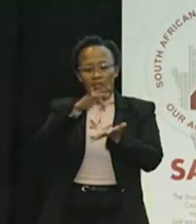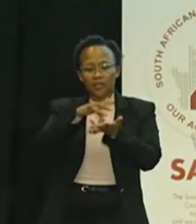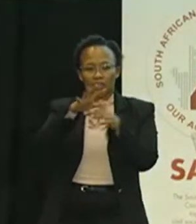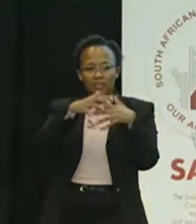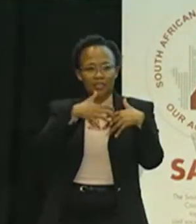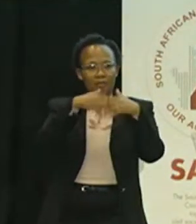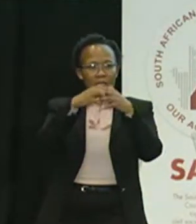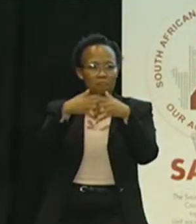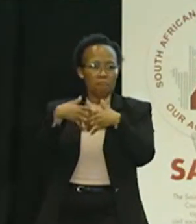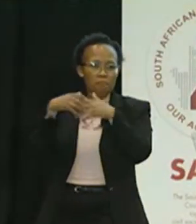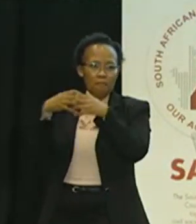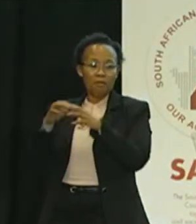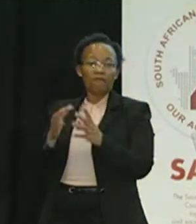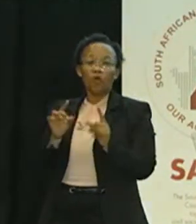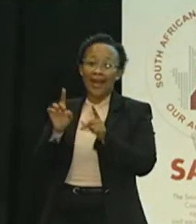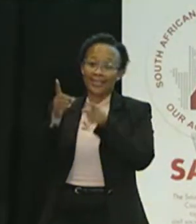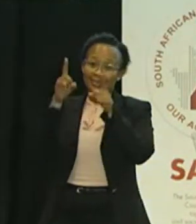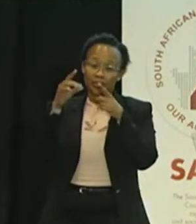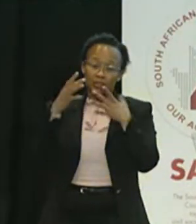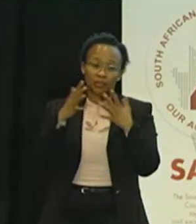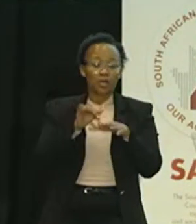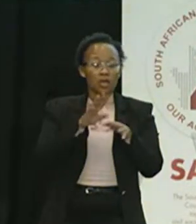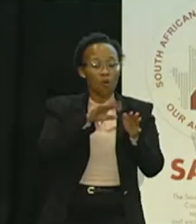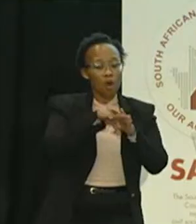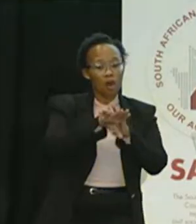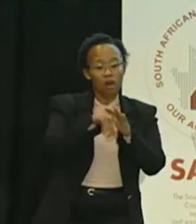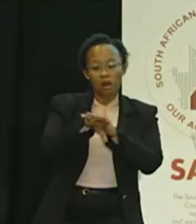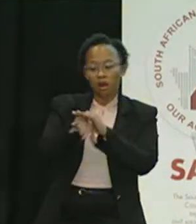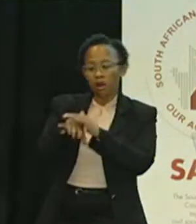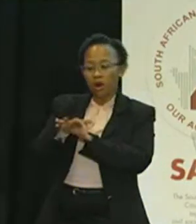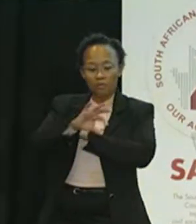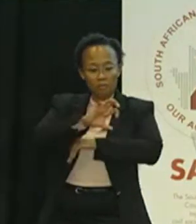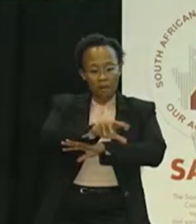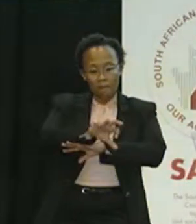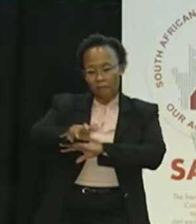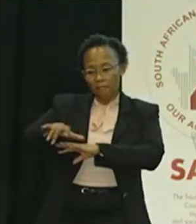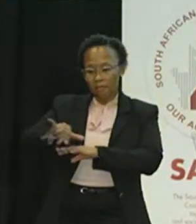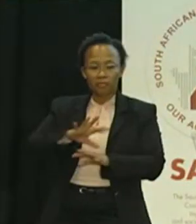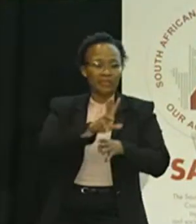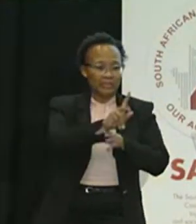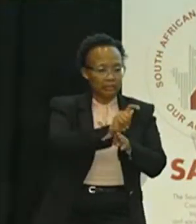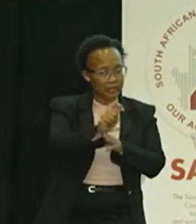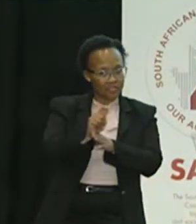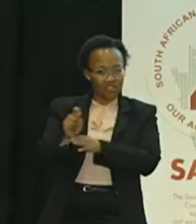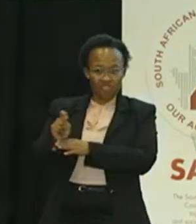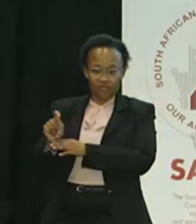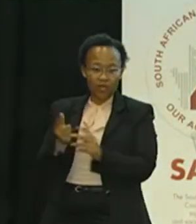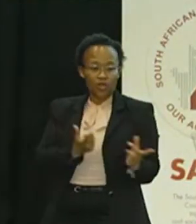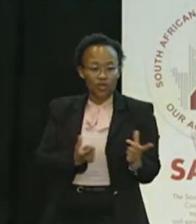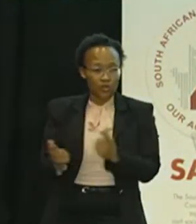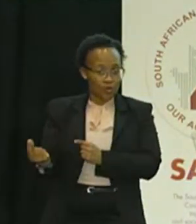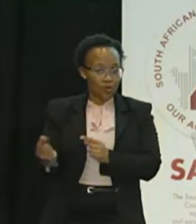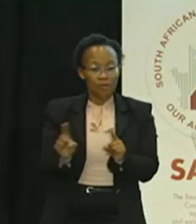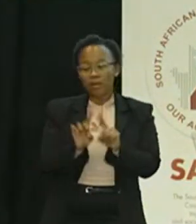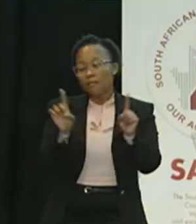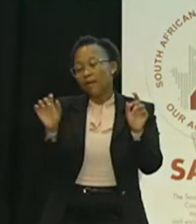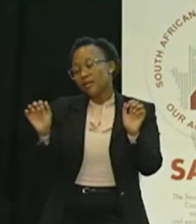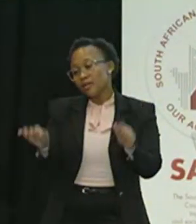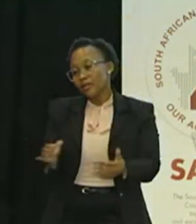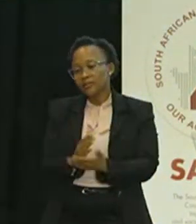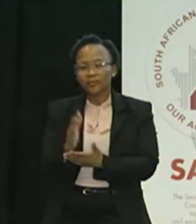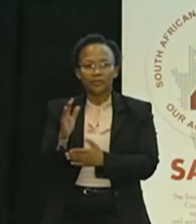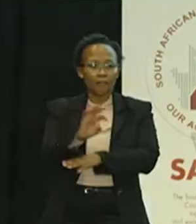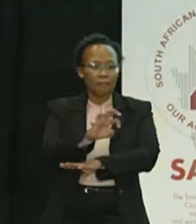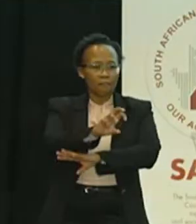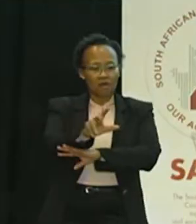doing ongoing training in most of our provinces. Some provinces have been a little bit slow to come in here. But this